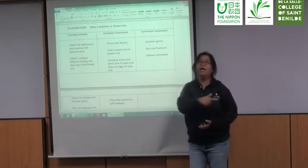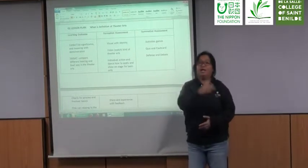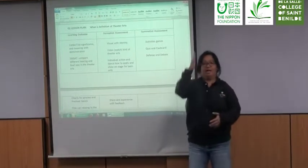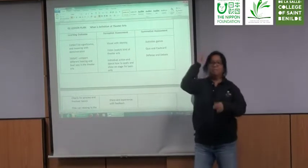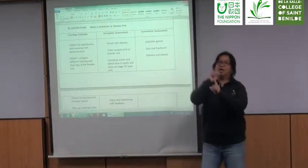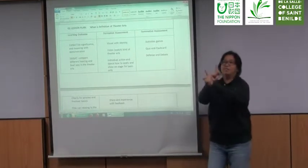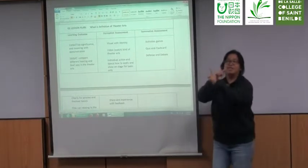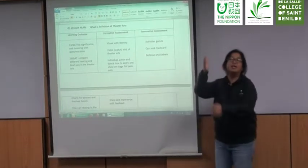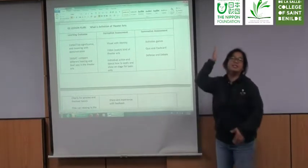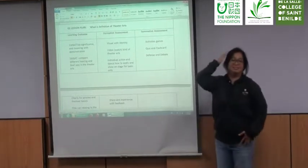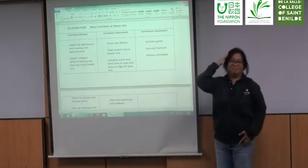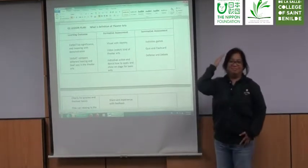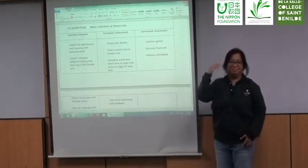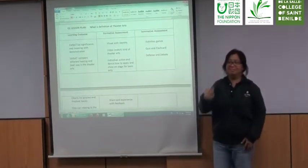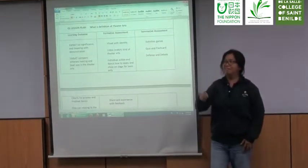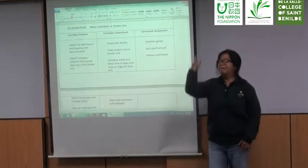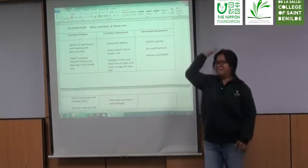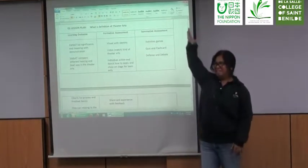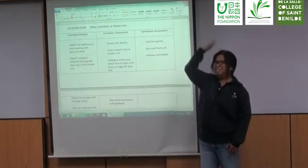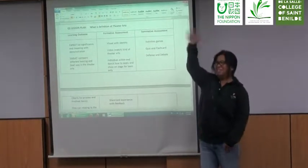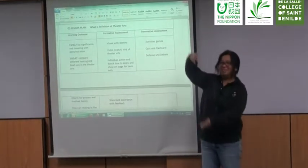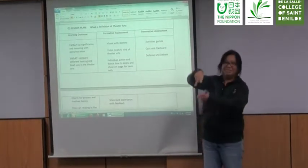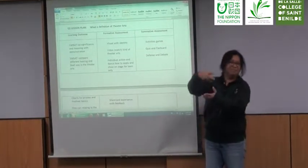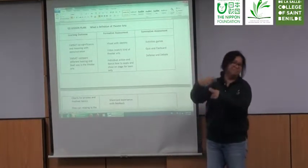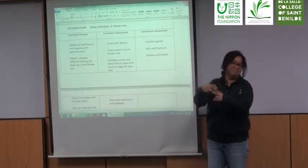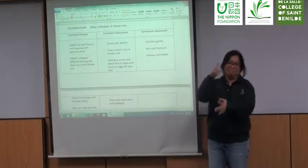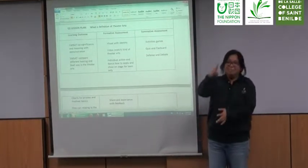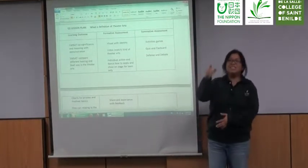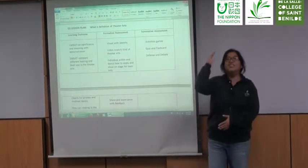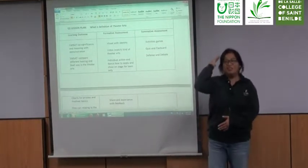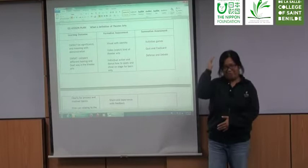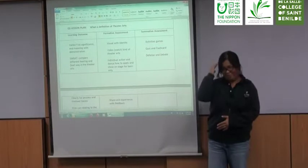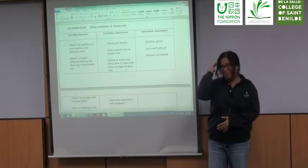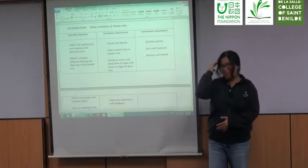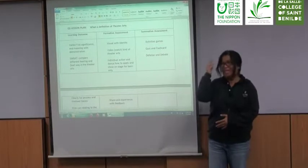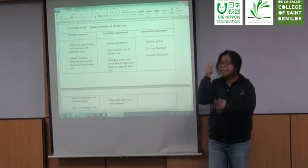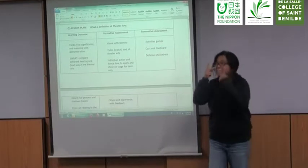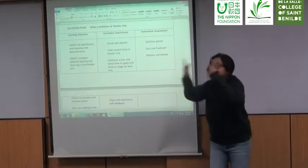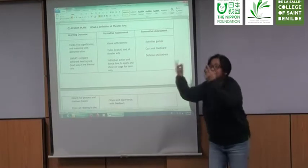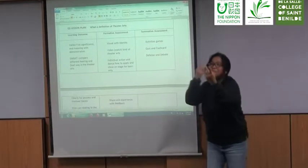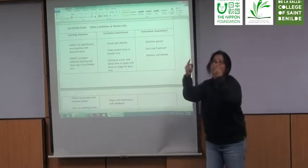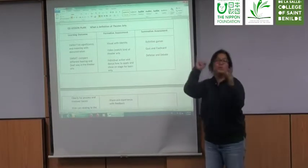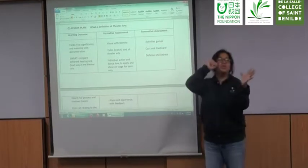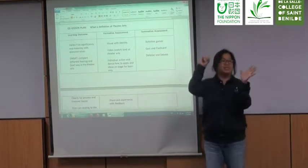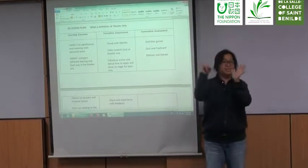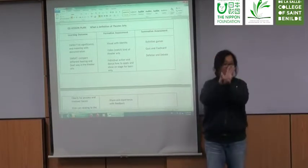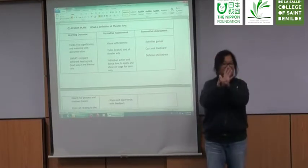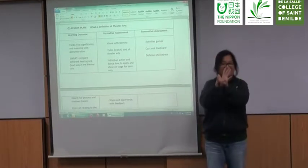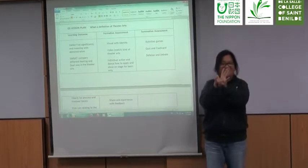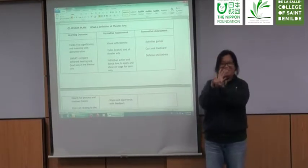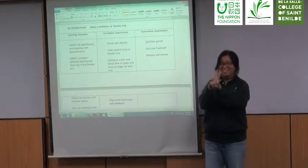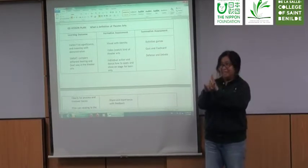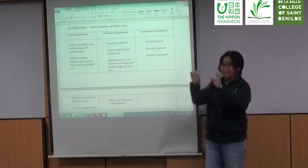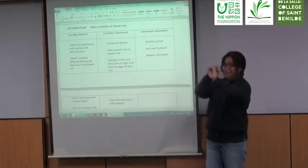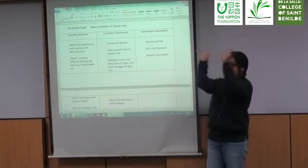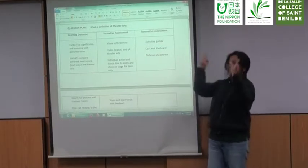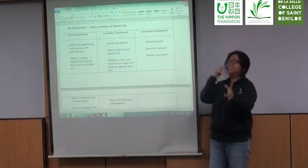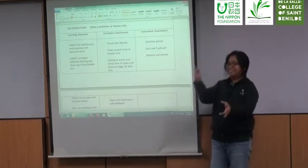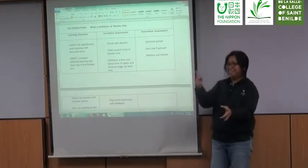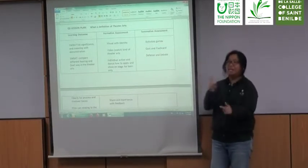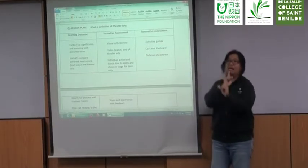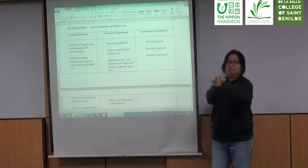Which one mono? What is it? What is it about? So they should be able to identify 3